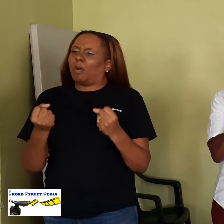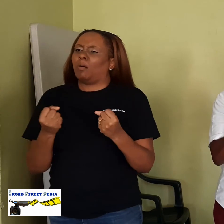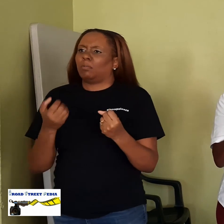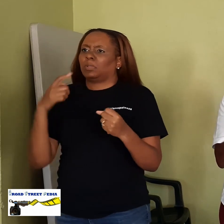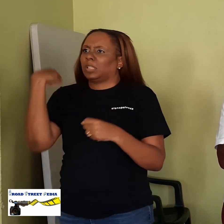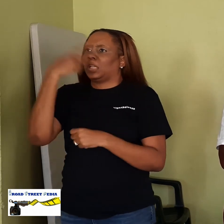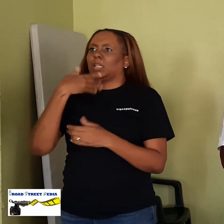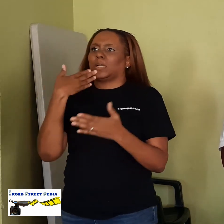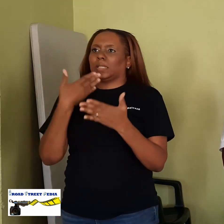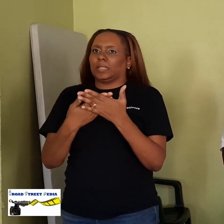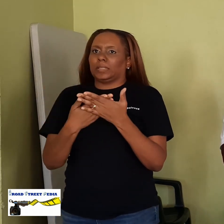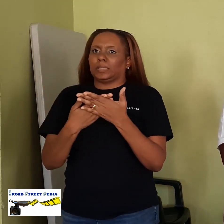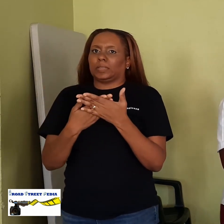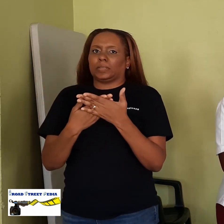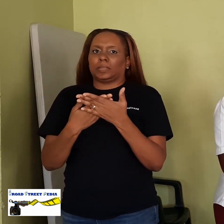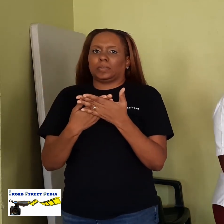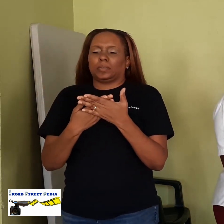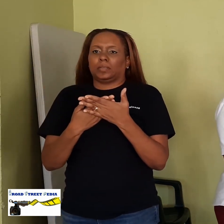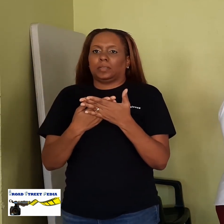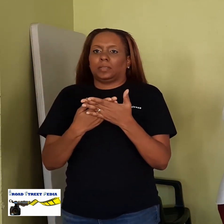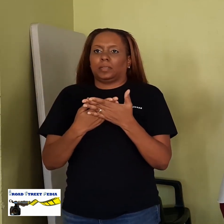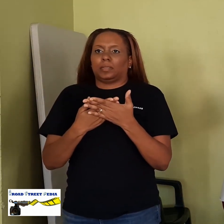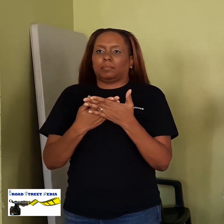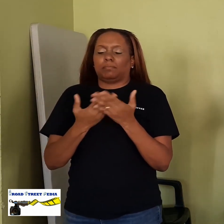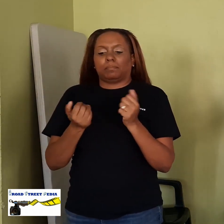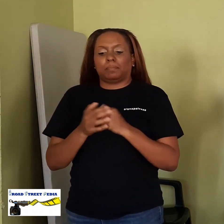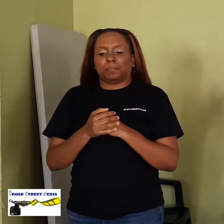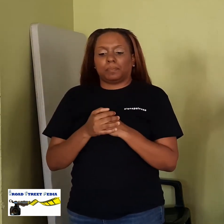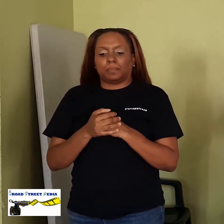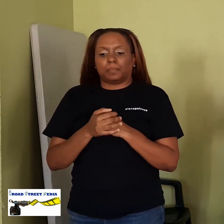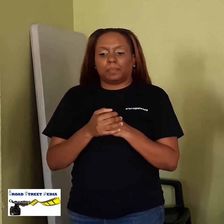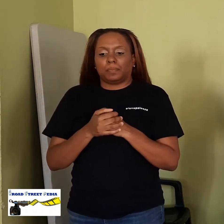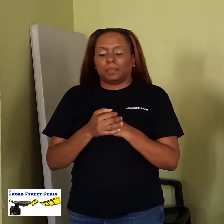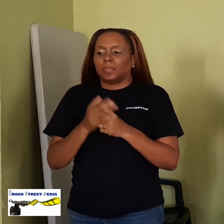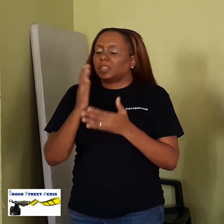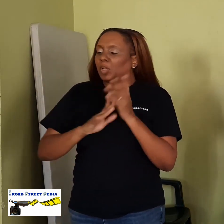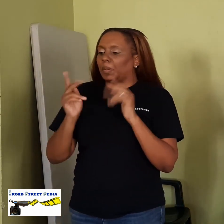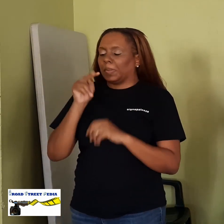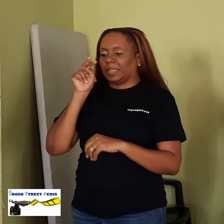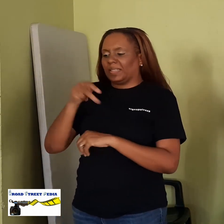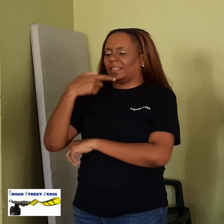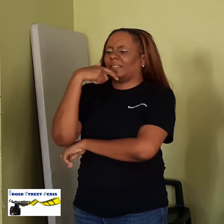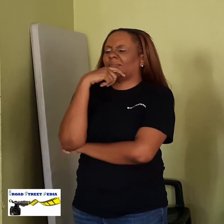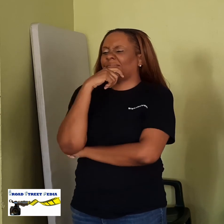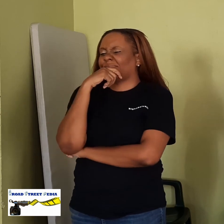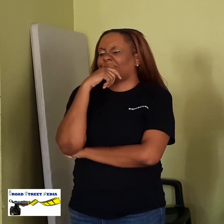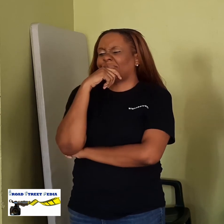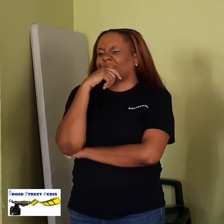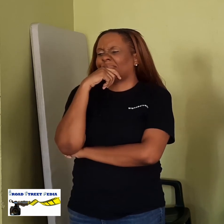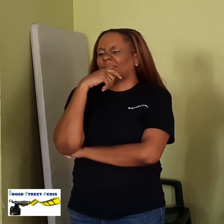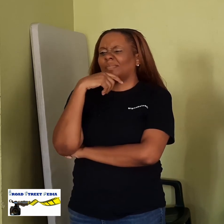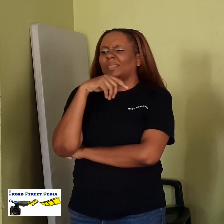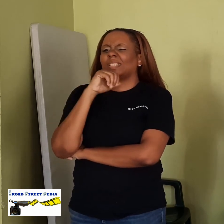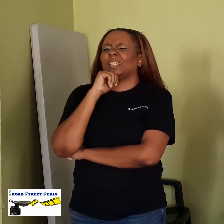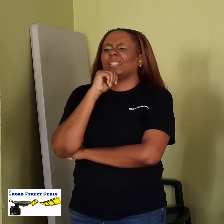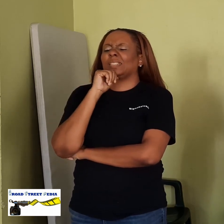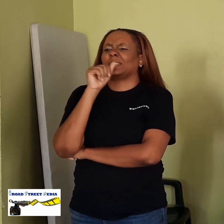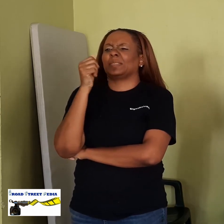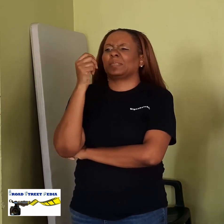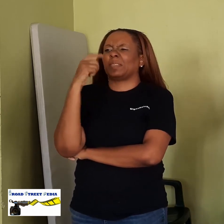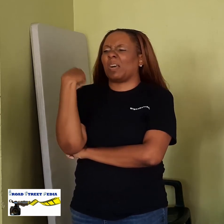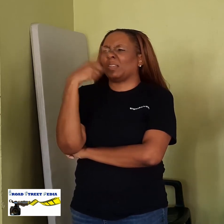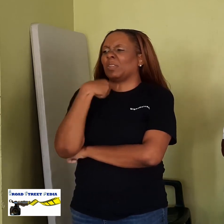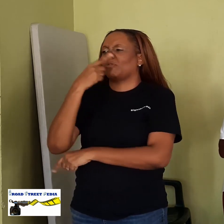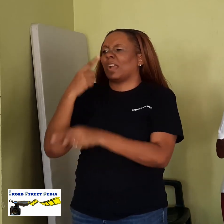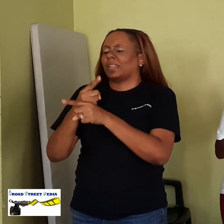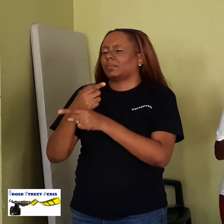your market will not respect that is a healthy cabbage or a healthy cucumber or a healthy pea.